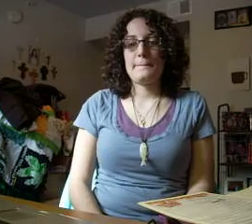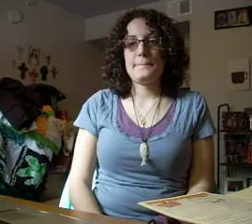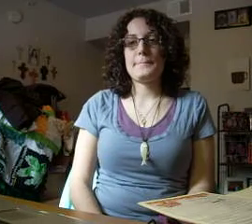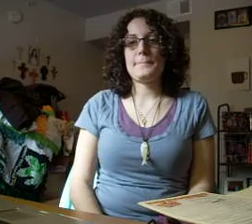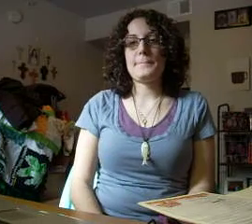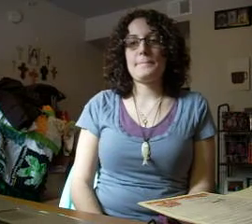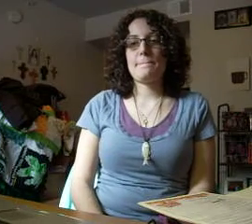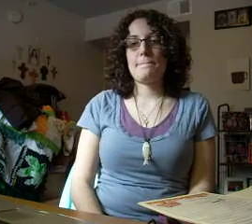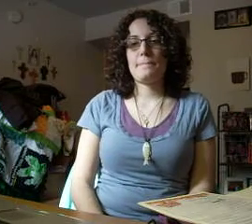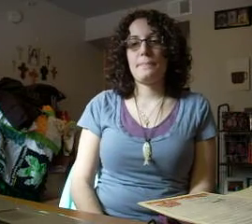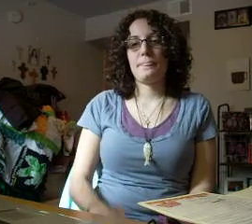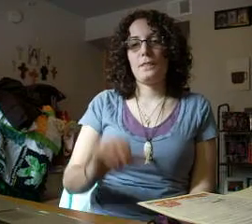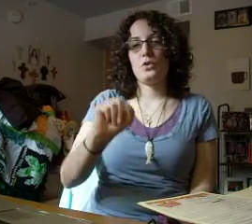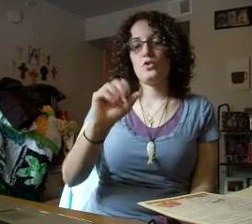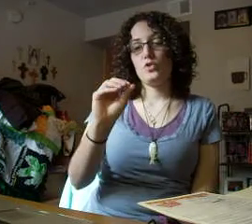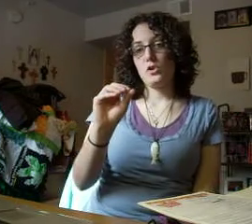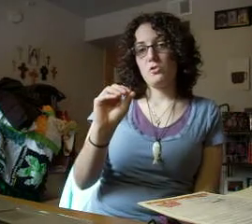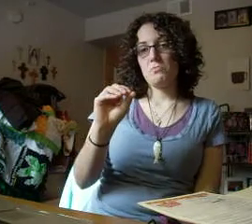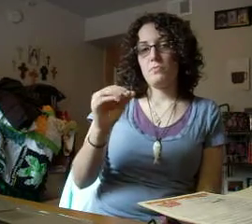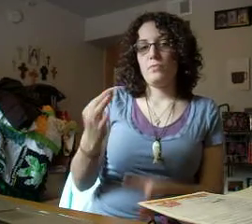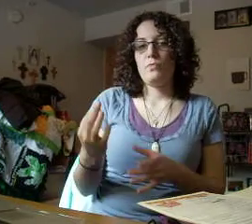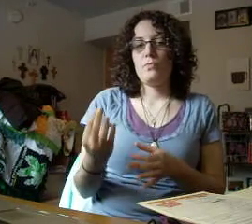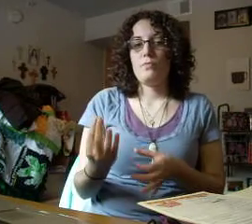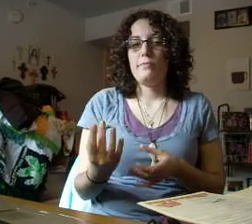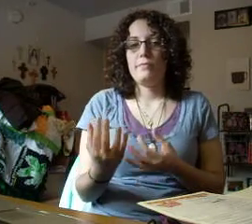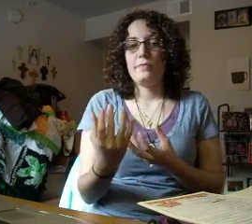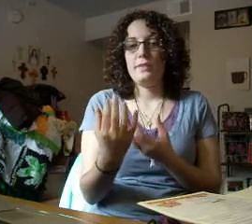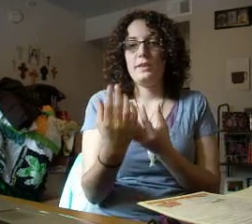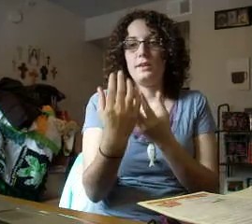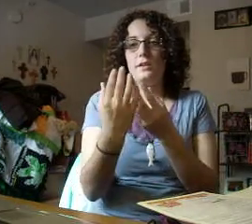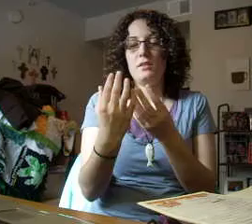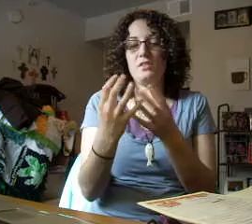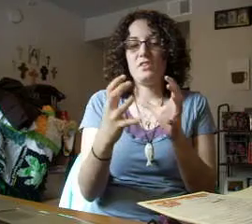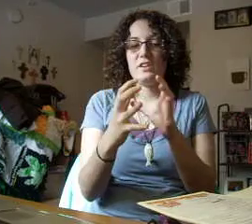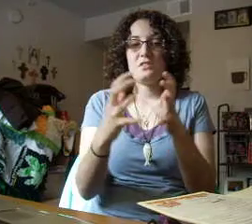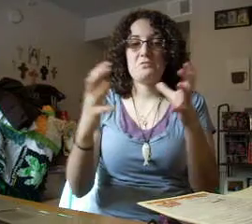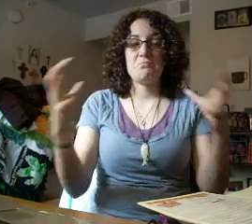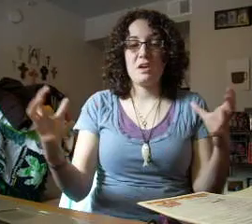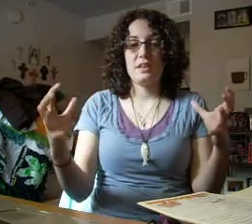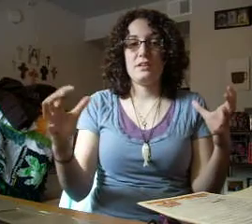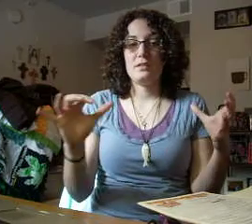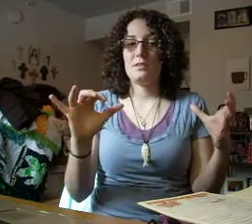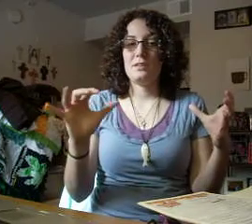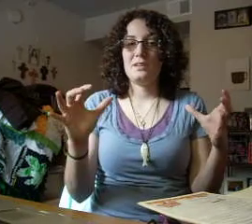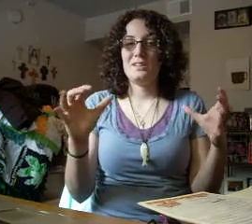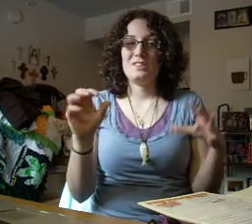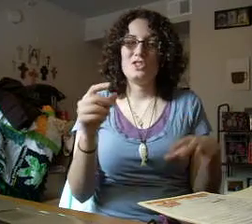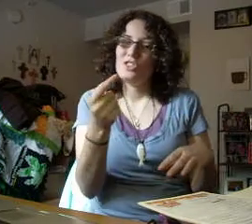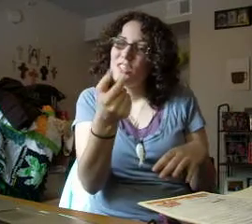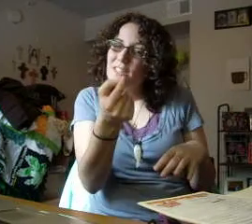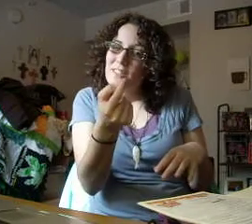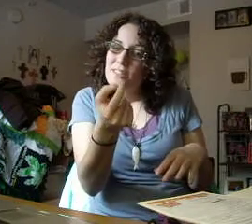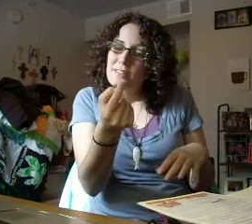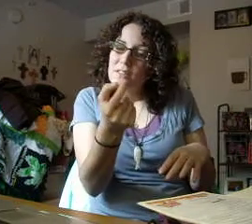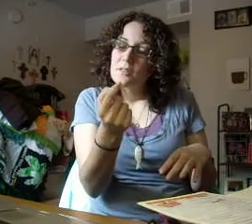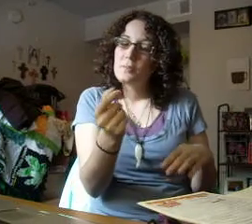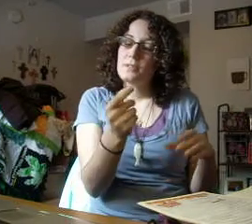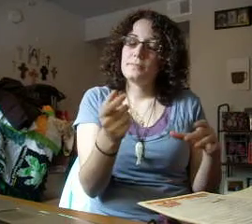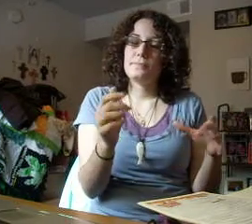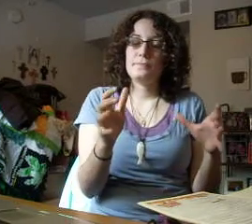So when they're heated, a solid will expand, but only slightly, because as long as it's a solid, the particles are